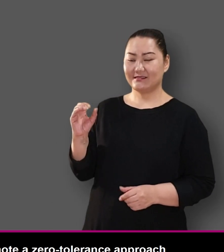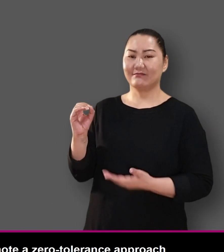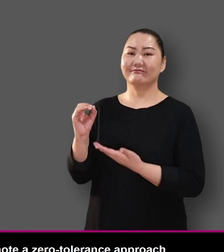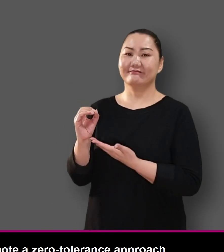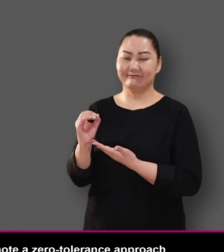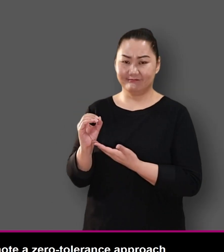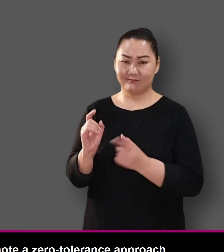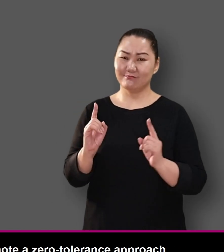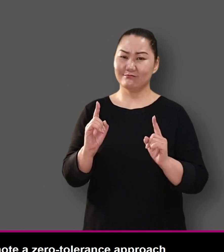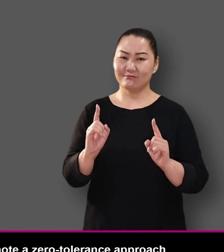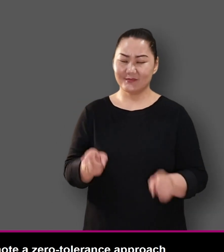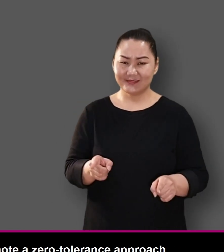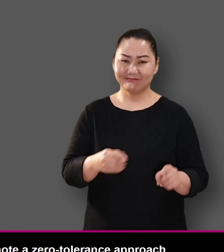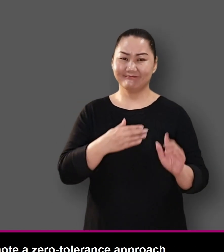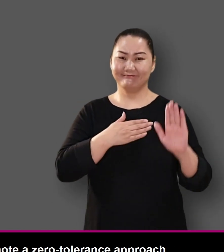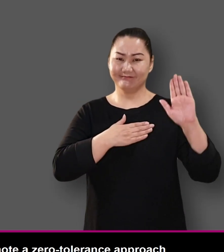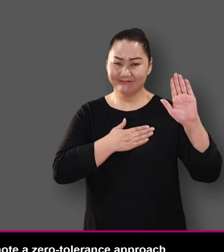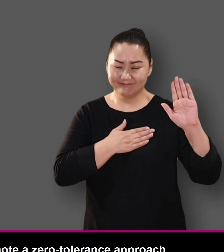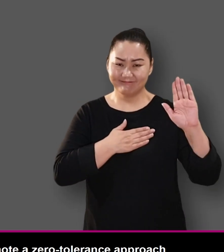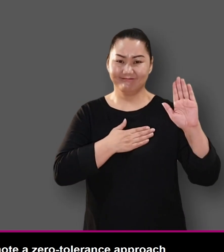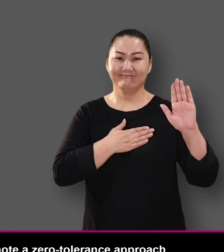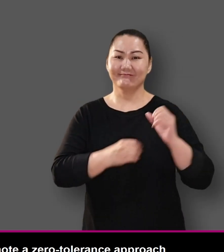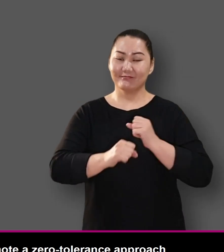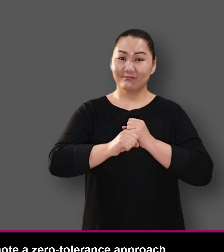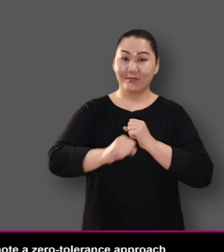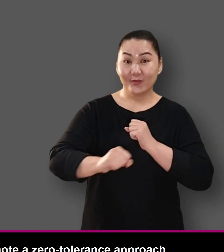We will continue to promote a zero-tolerance approach